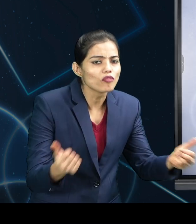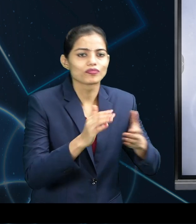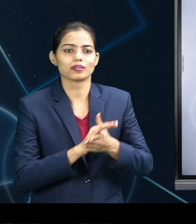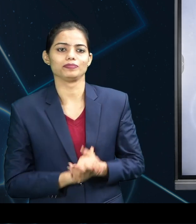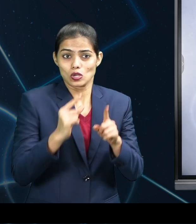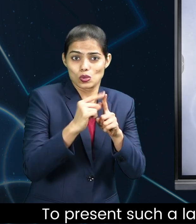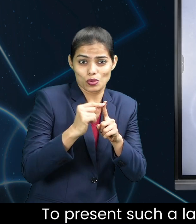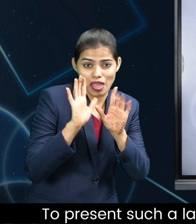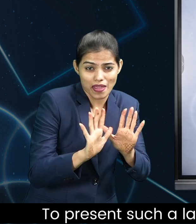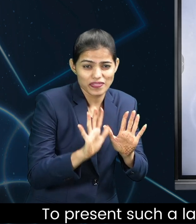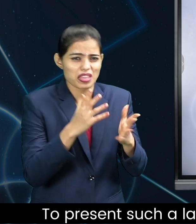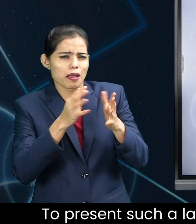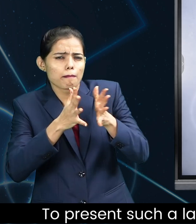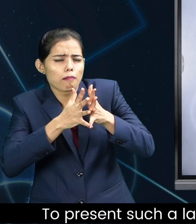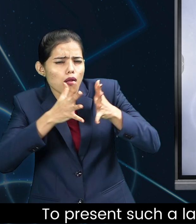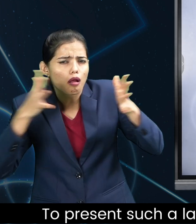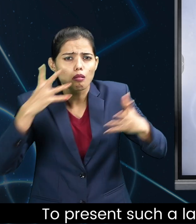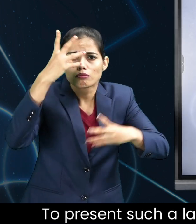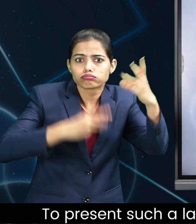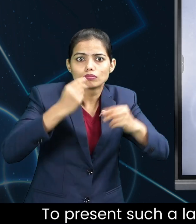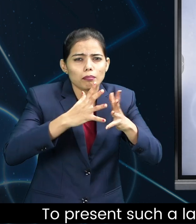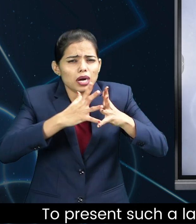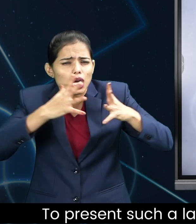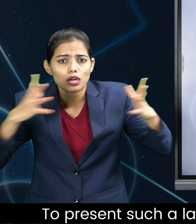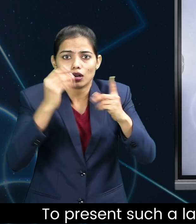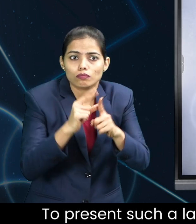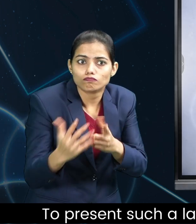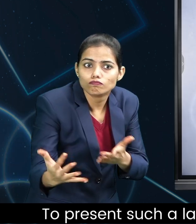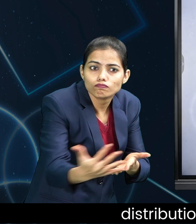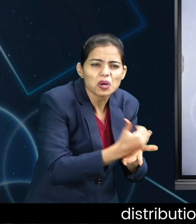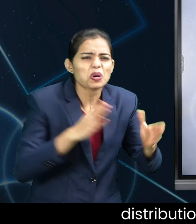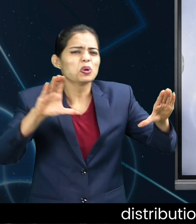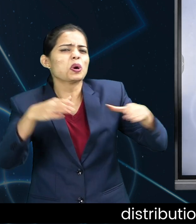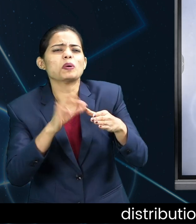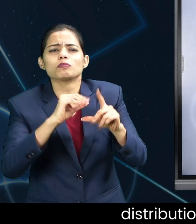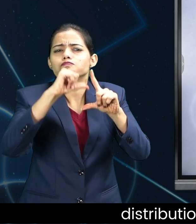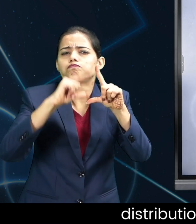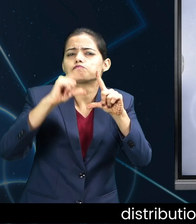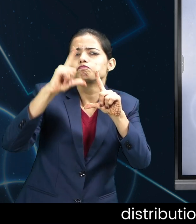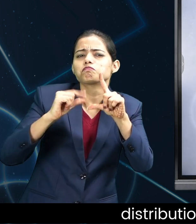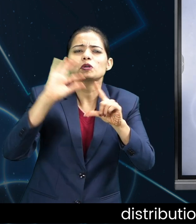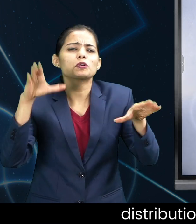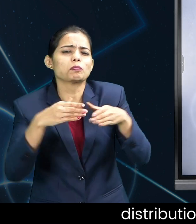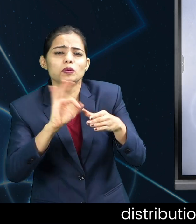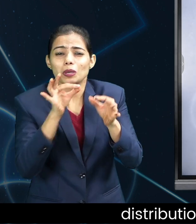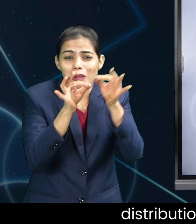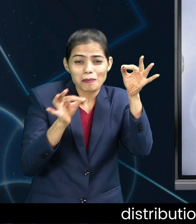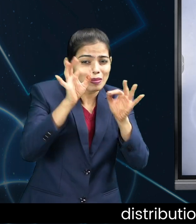Solution. To present such a large amount of data in an ungrouped frequency distribution table will be cumbersome because there